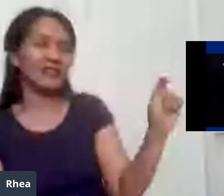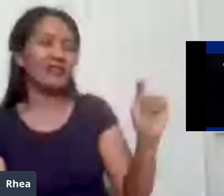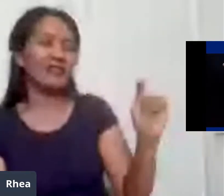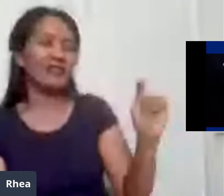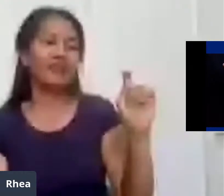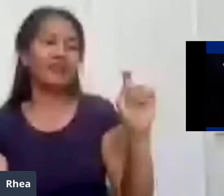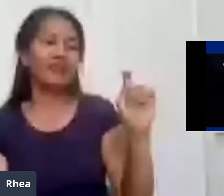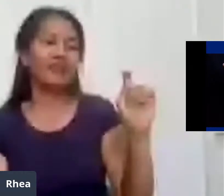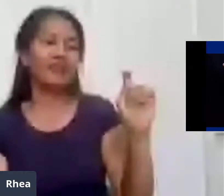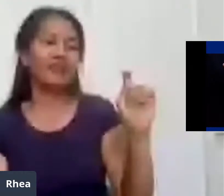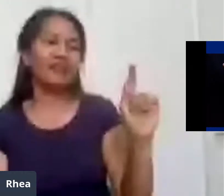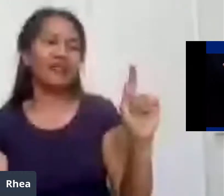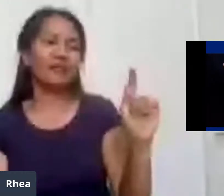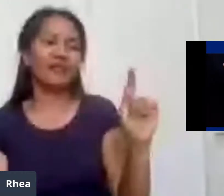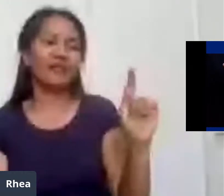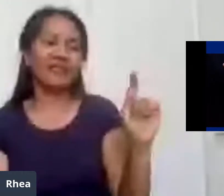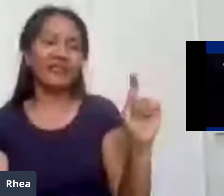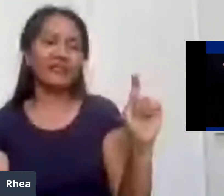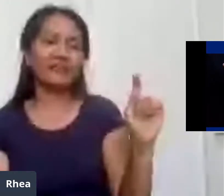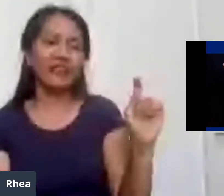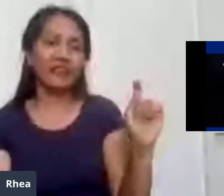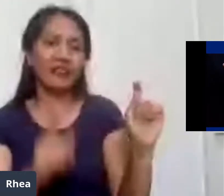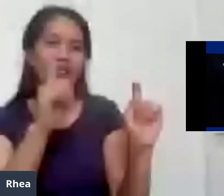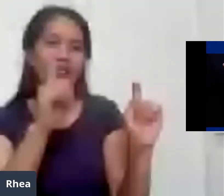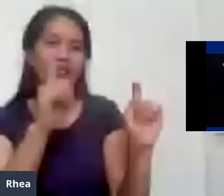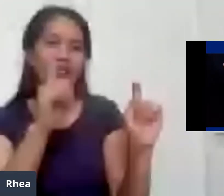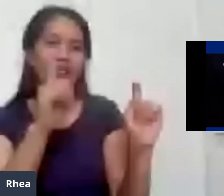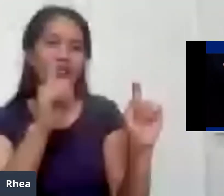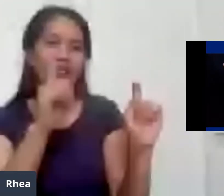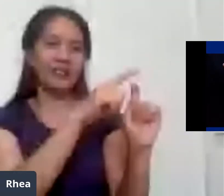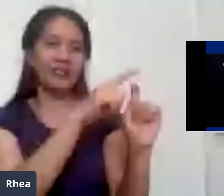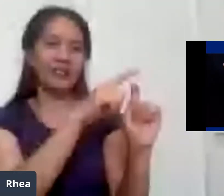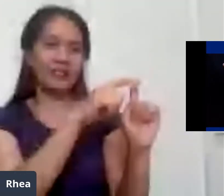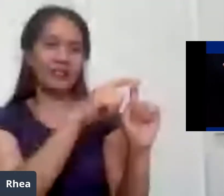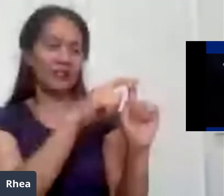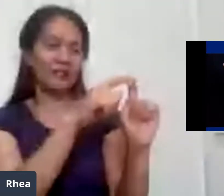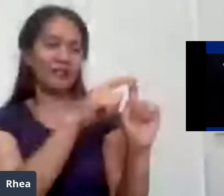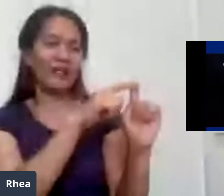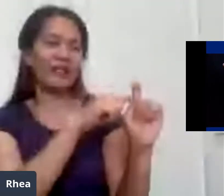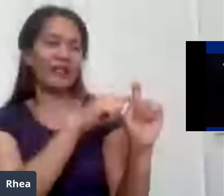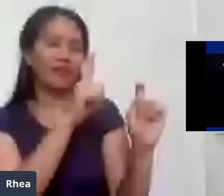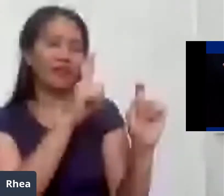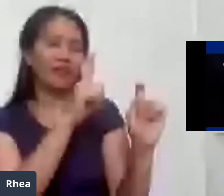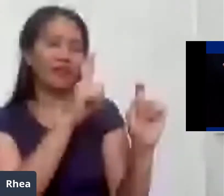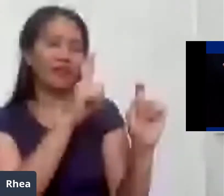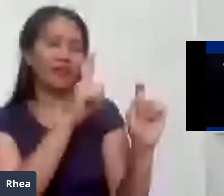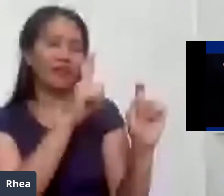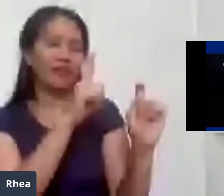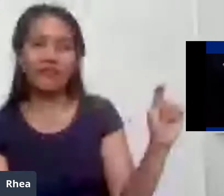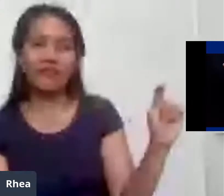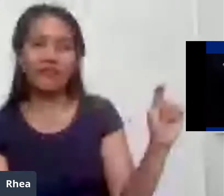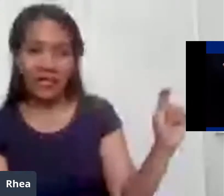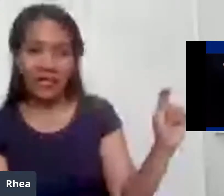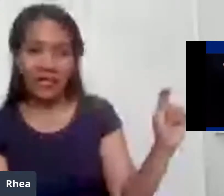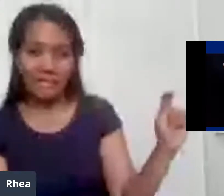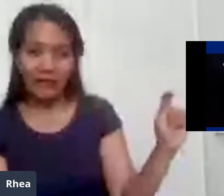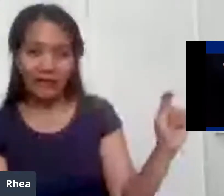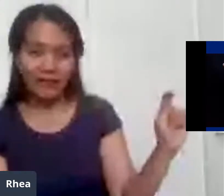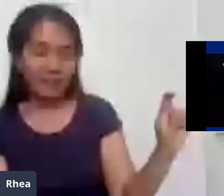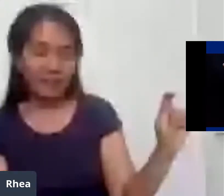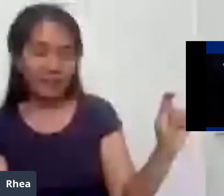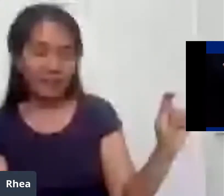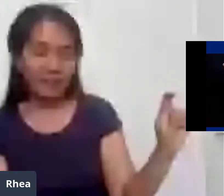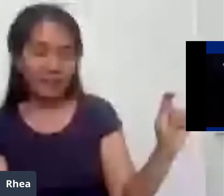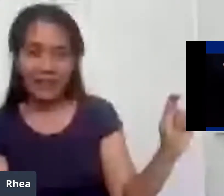T. This is letter T. The index finger is touched on the top of the